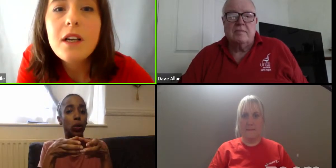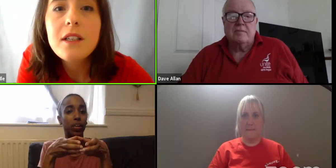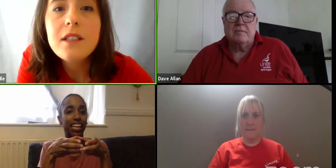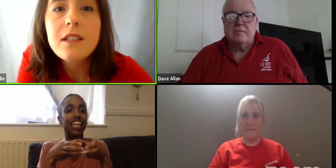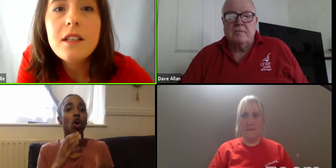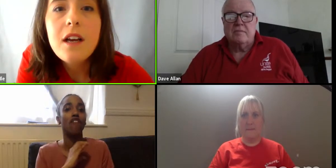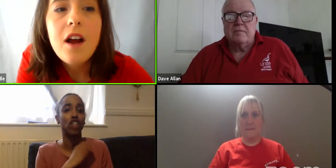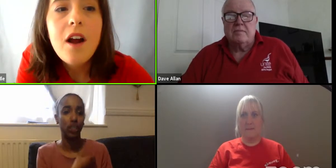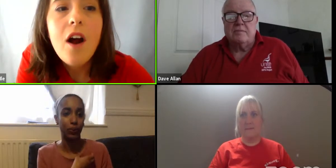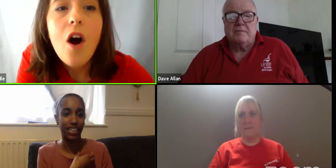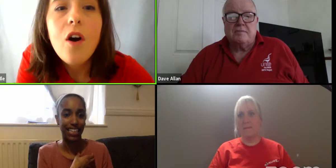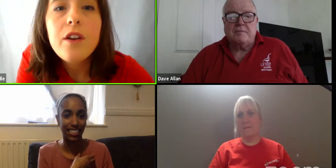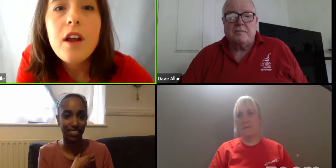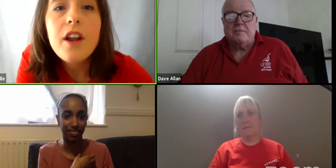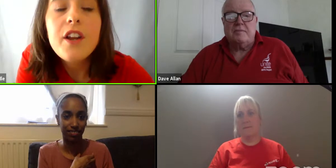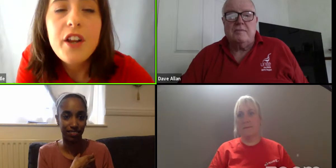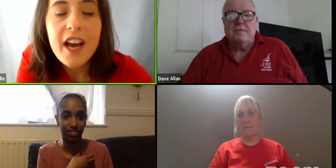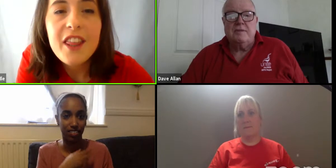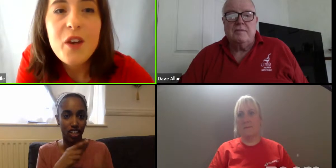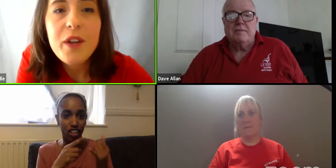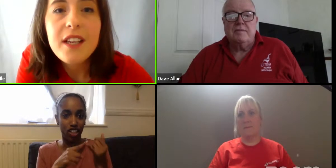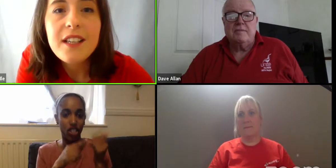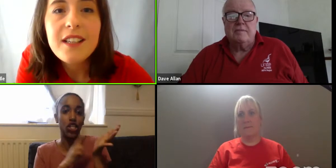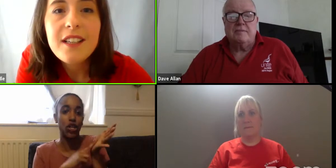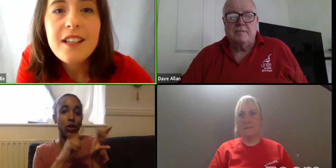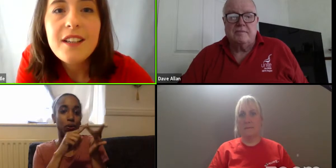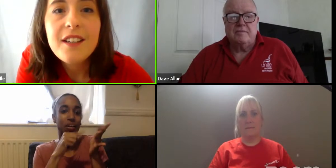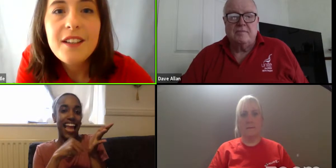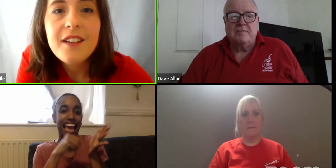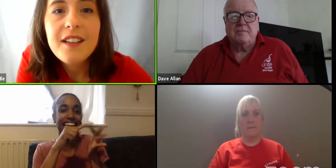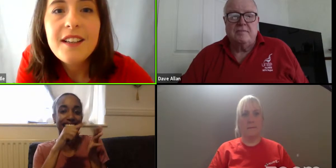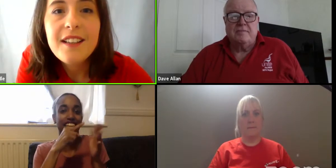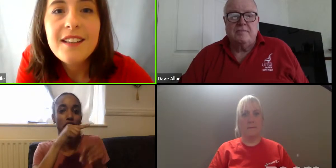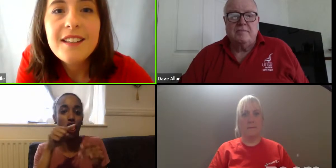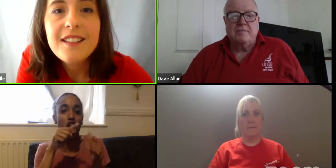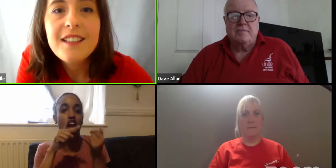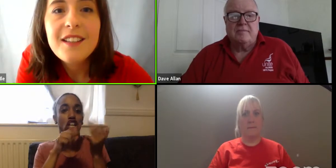Disabled Workers on Unite the Union.